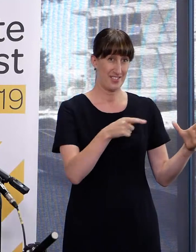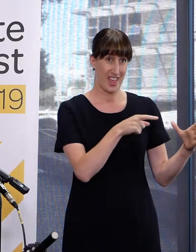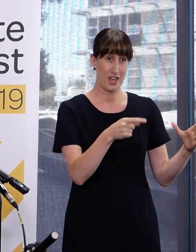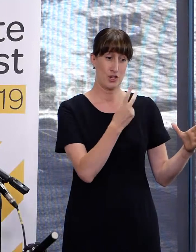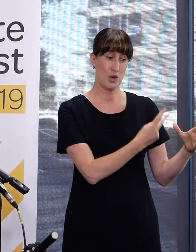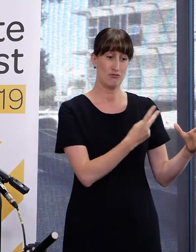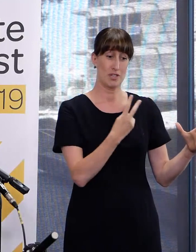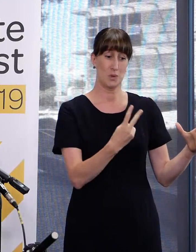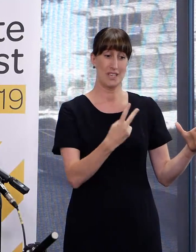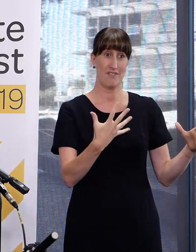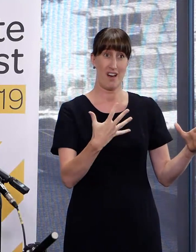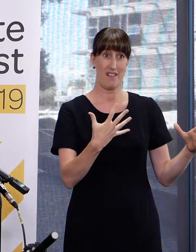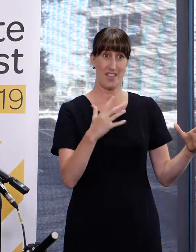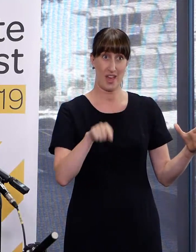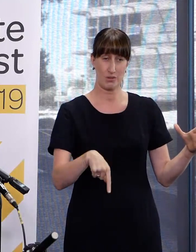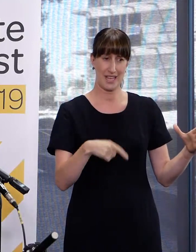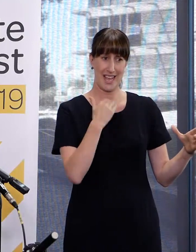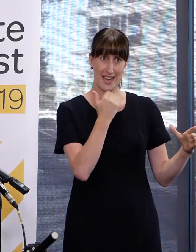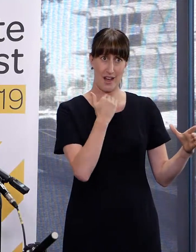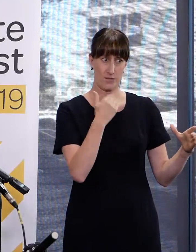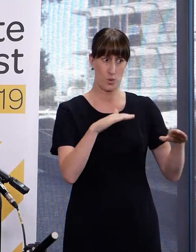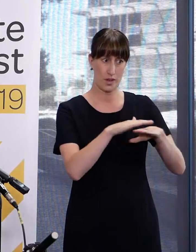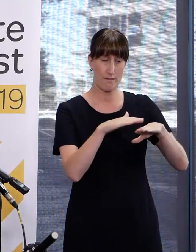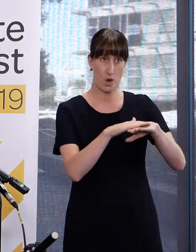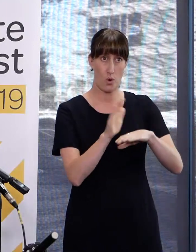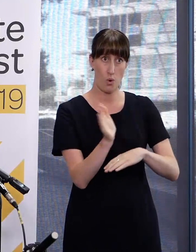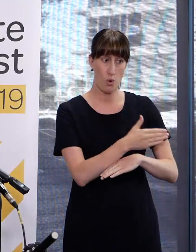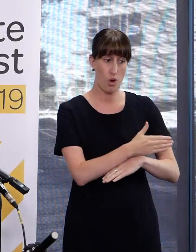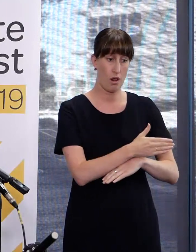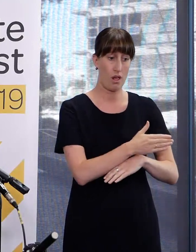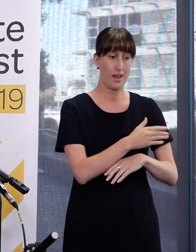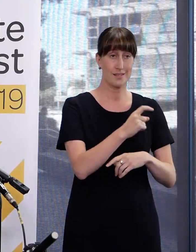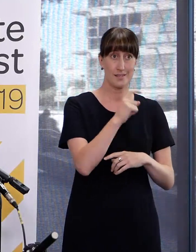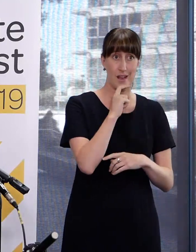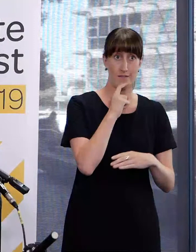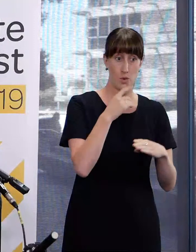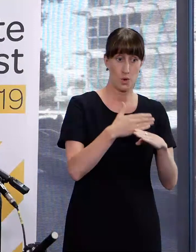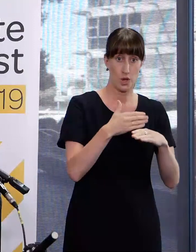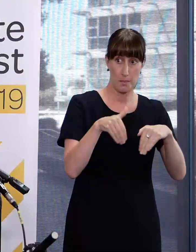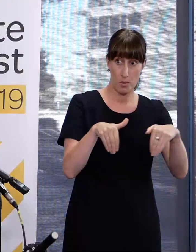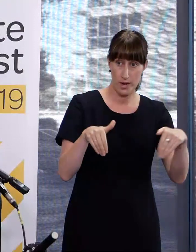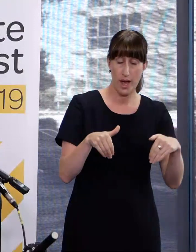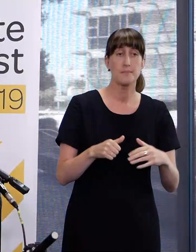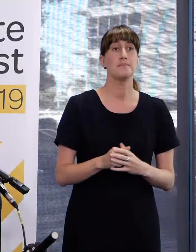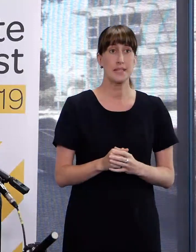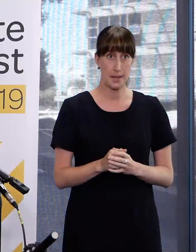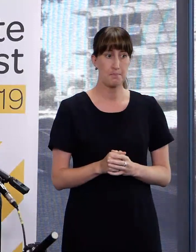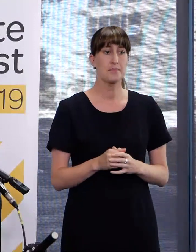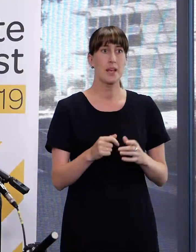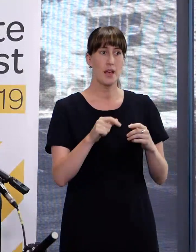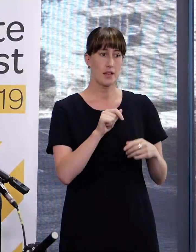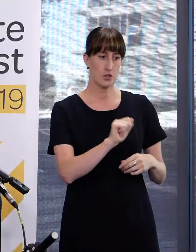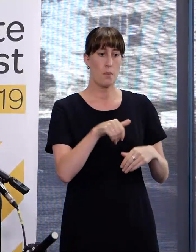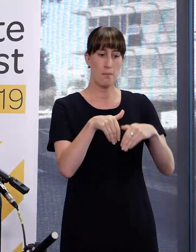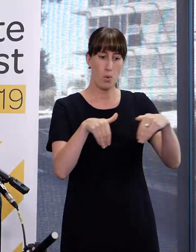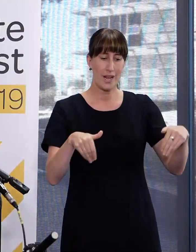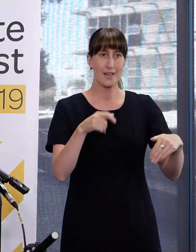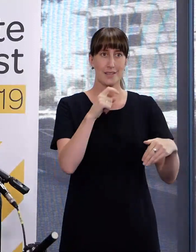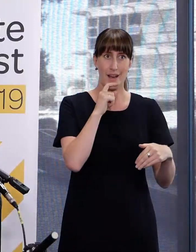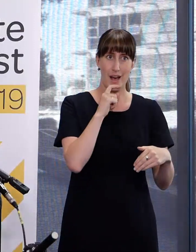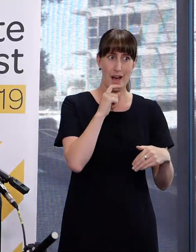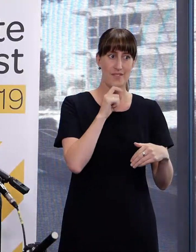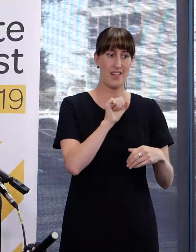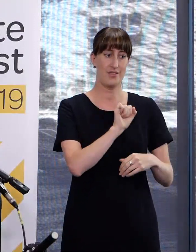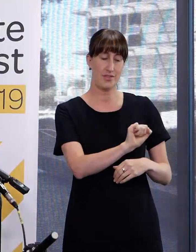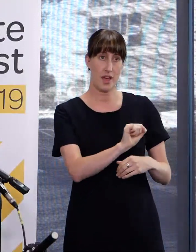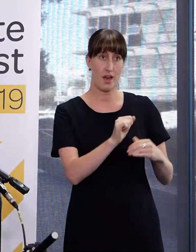to? Yes, it's enough to do our border workforce and their whānau, as well as then some of our other workforces like those who work in